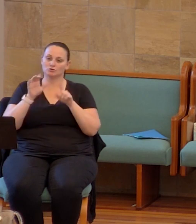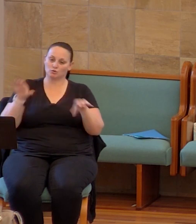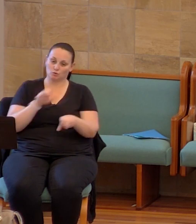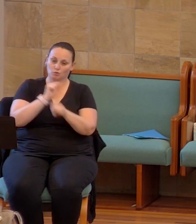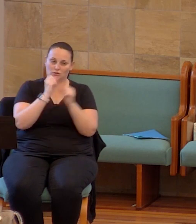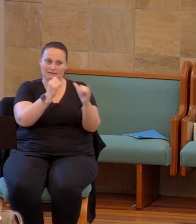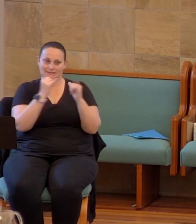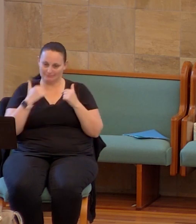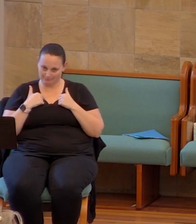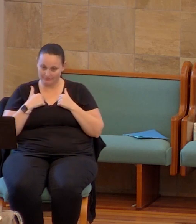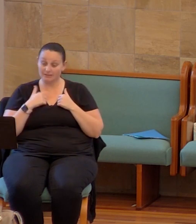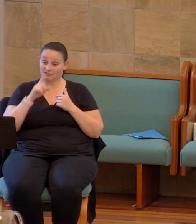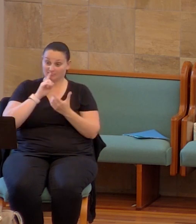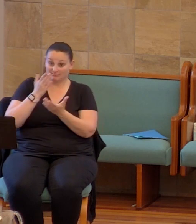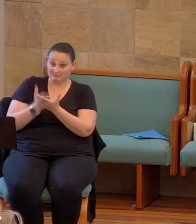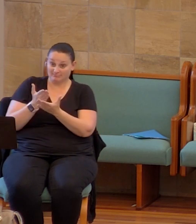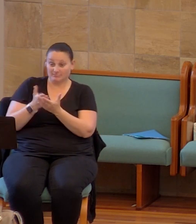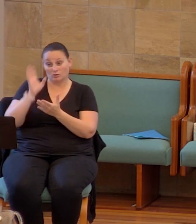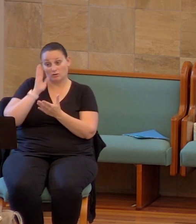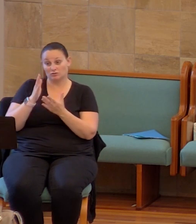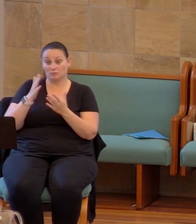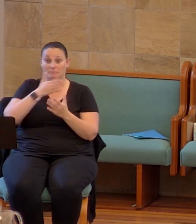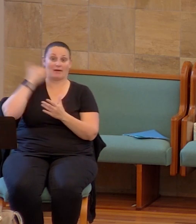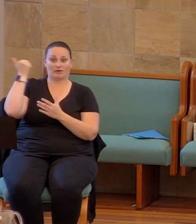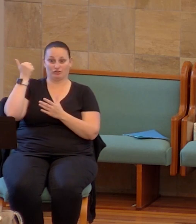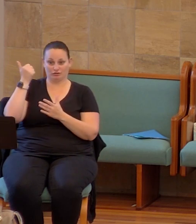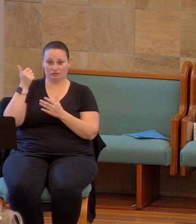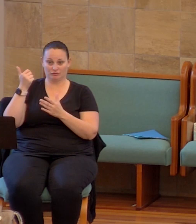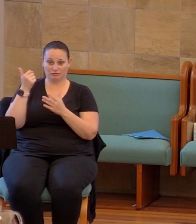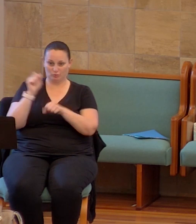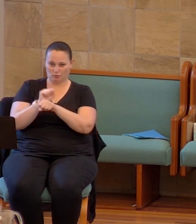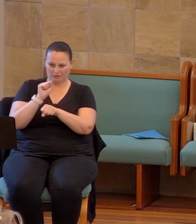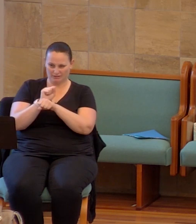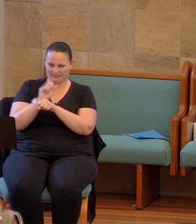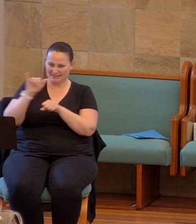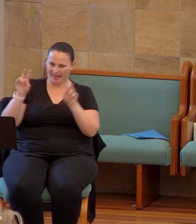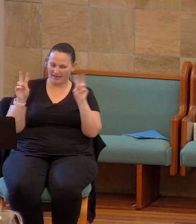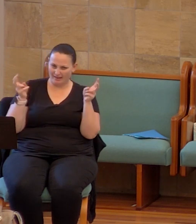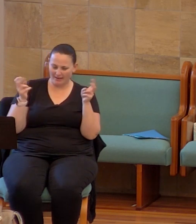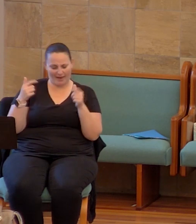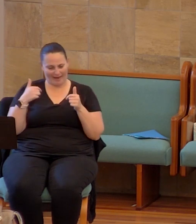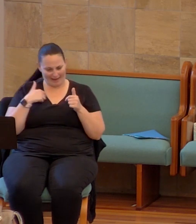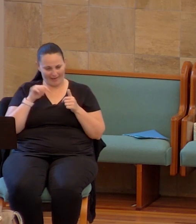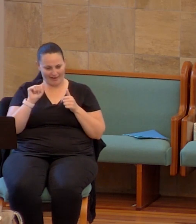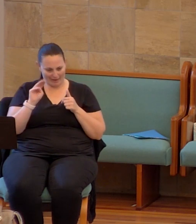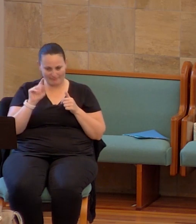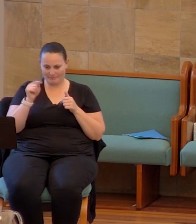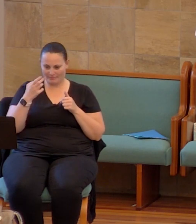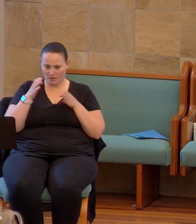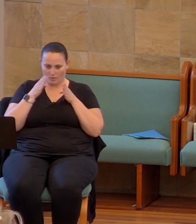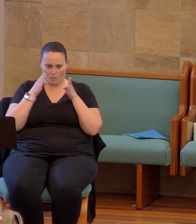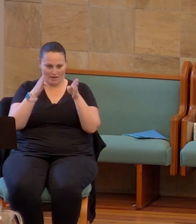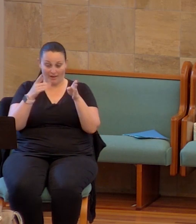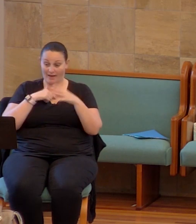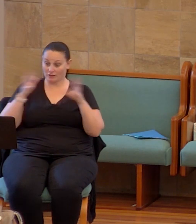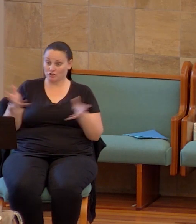I do, and in fact, will do greater works. Do you hear in that? I am the way, and I